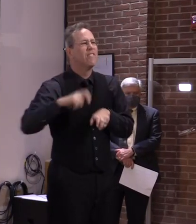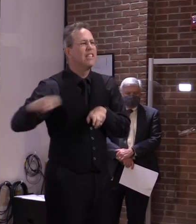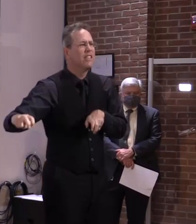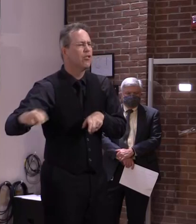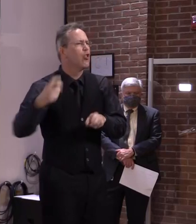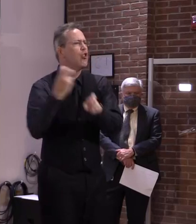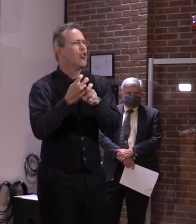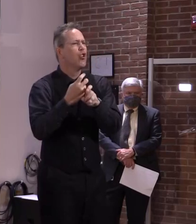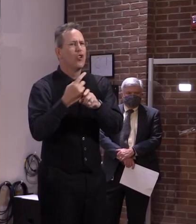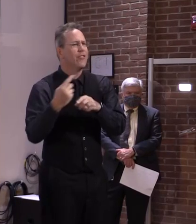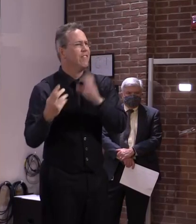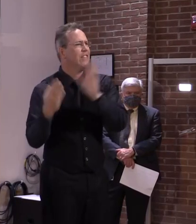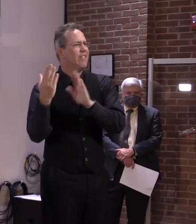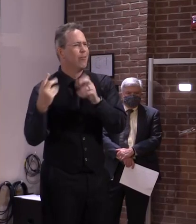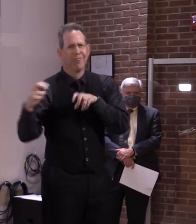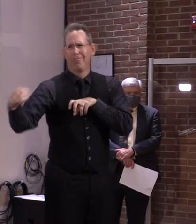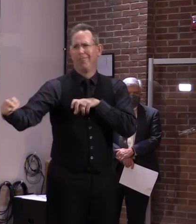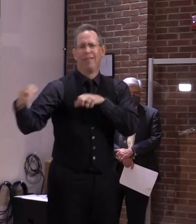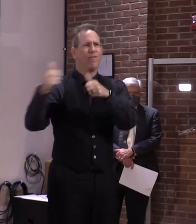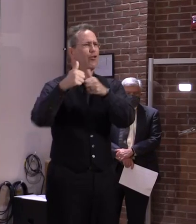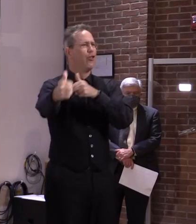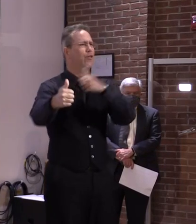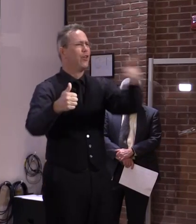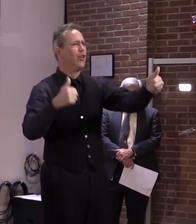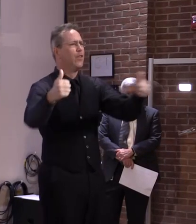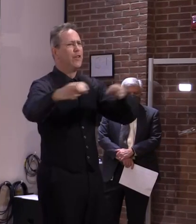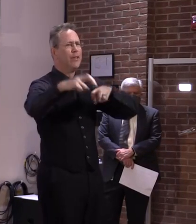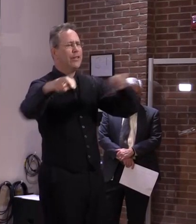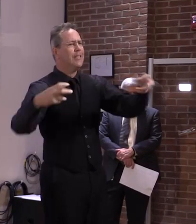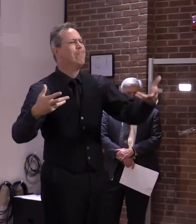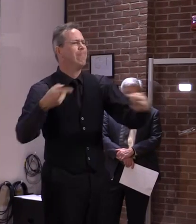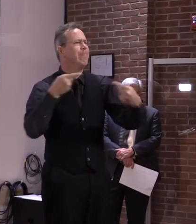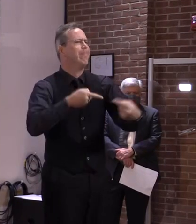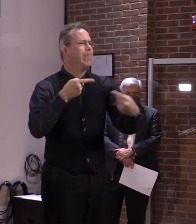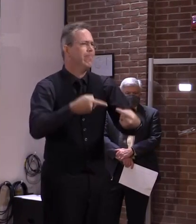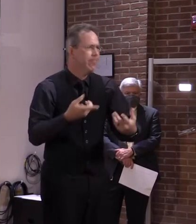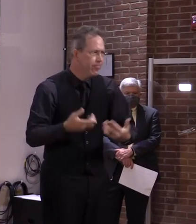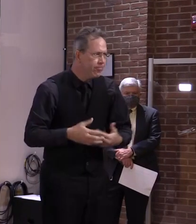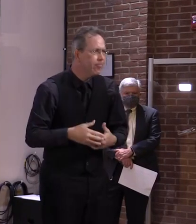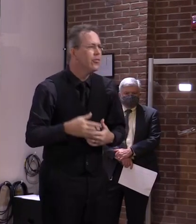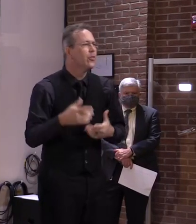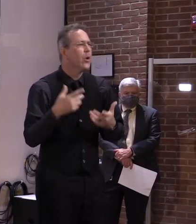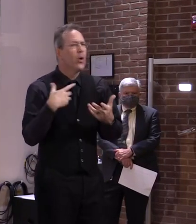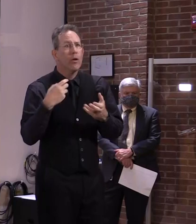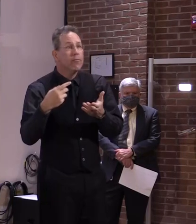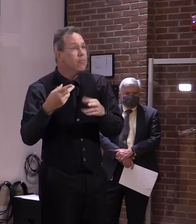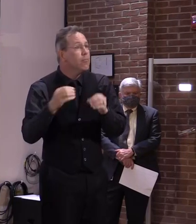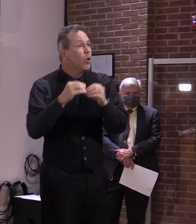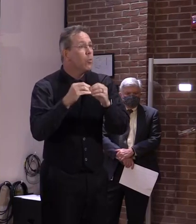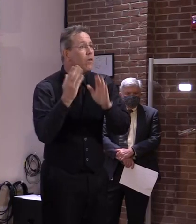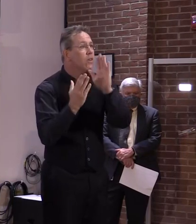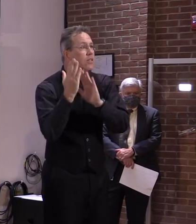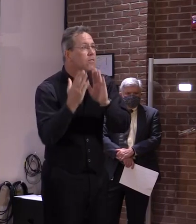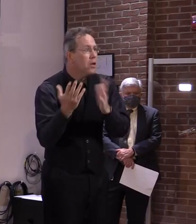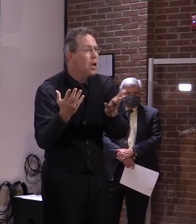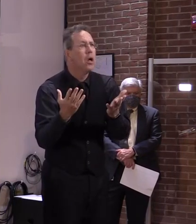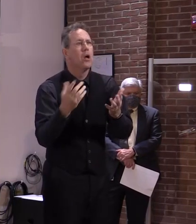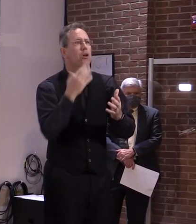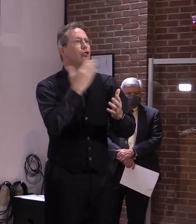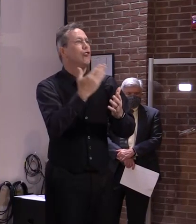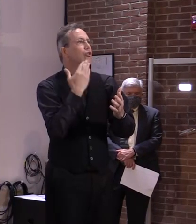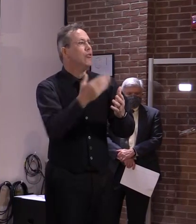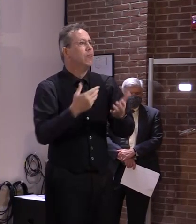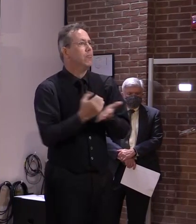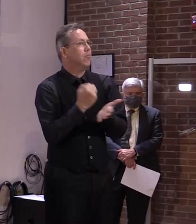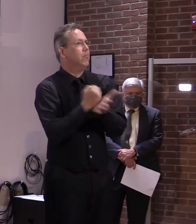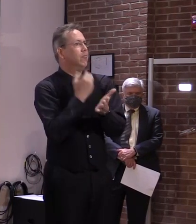instruction. I think the increase in the amount of in-person learning during April is a tremendous achievement, especially considering that a number of the